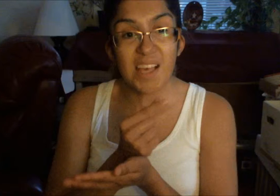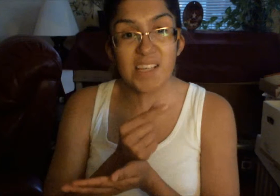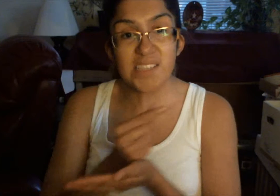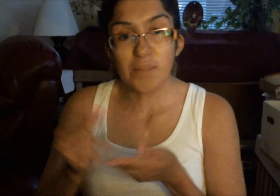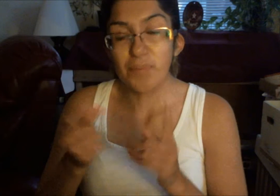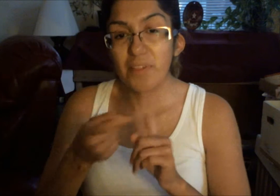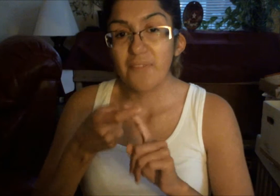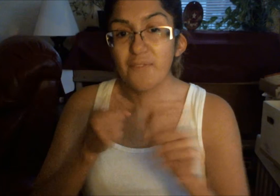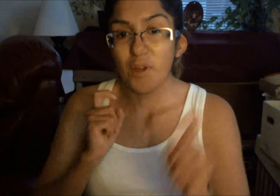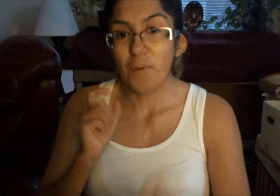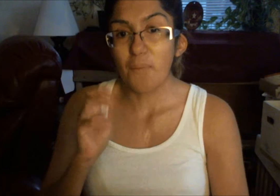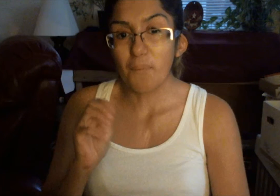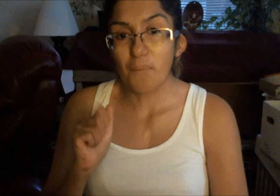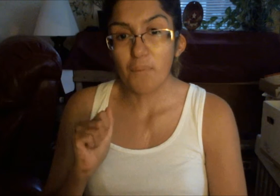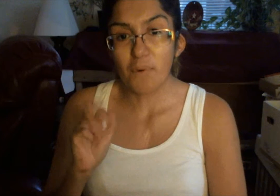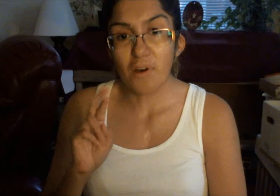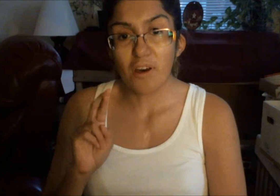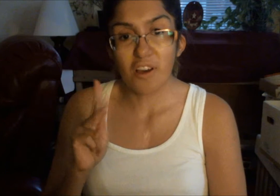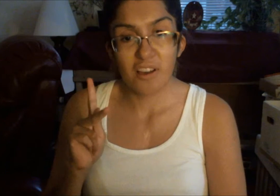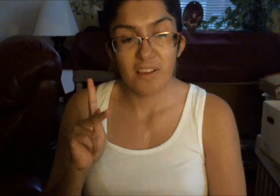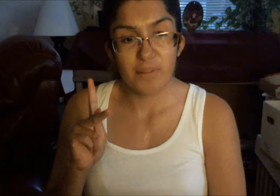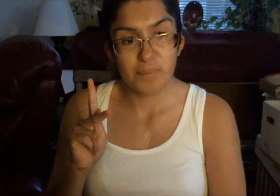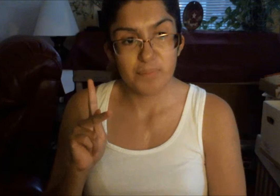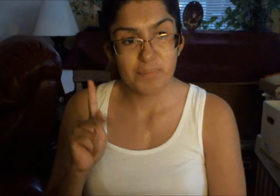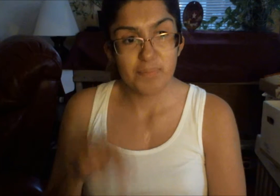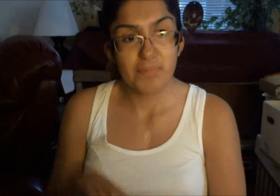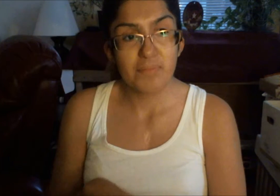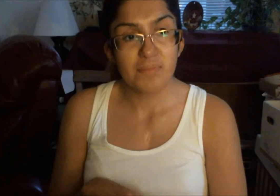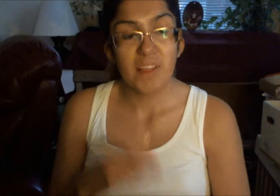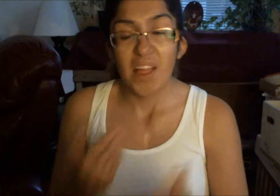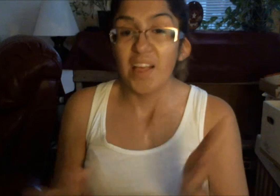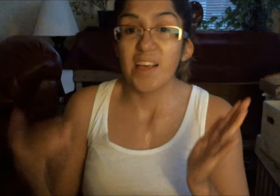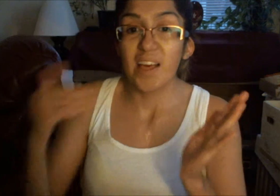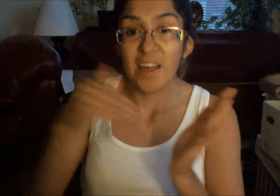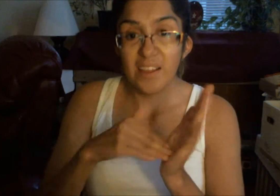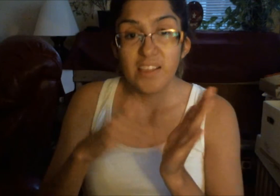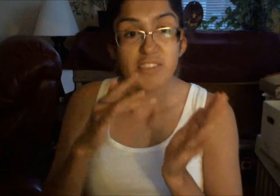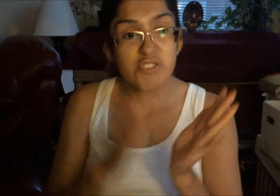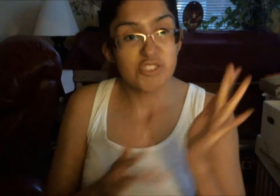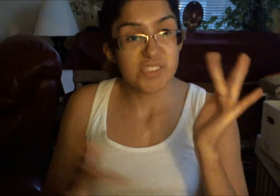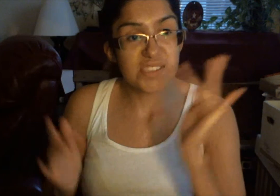Oh, and you're doing amazing. Together, I know we will become the next big name in natural food.